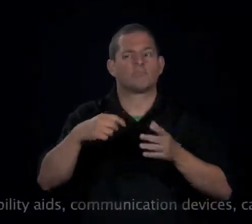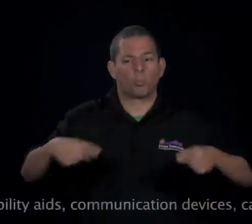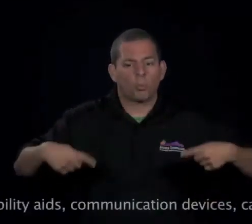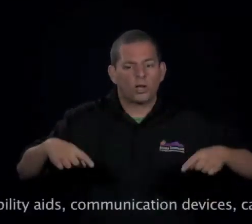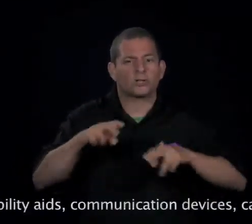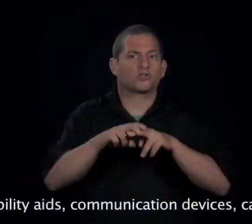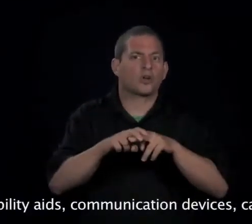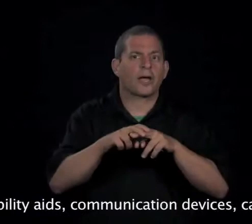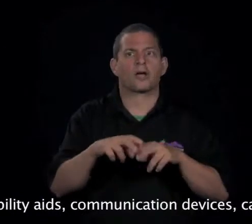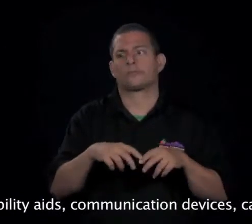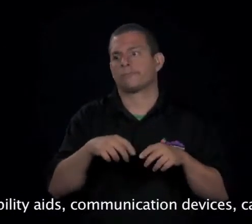mobility aids,